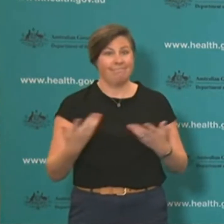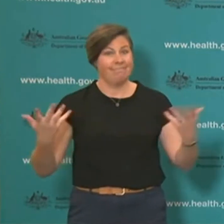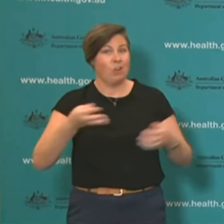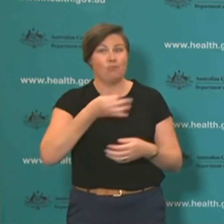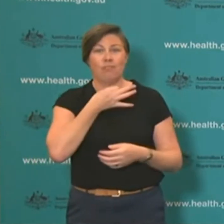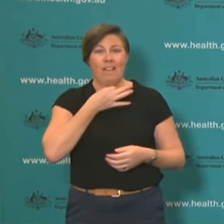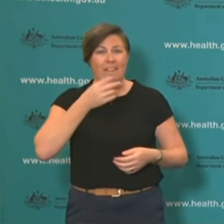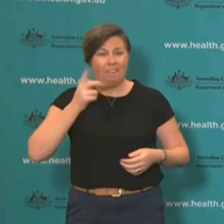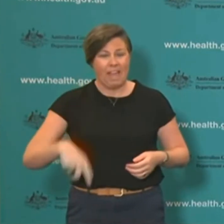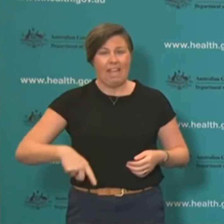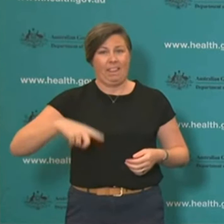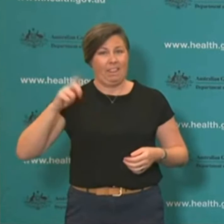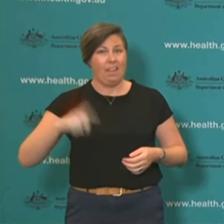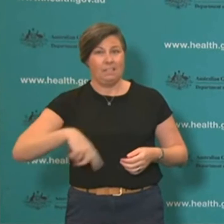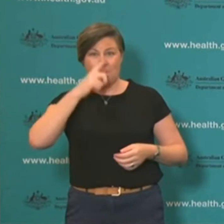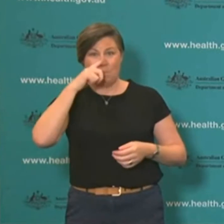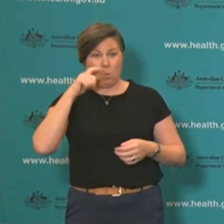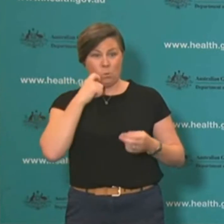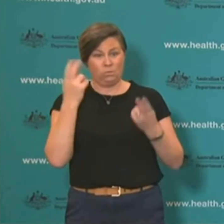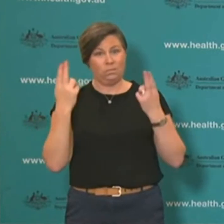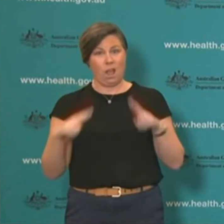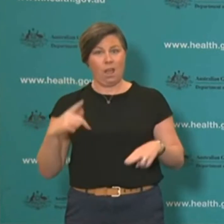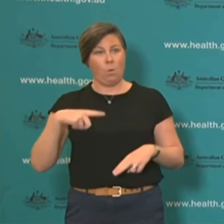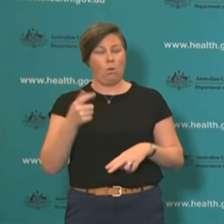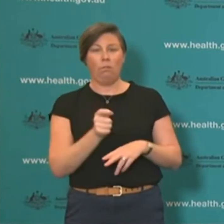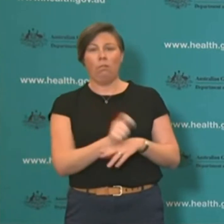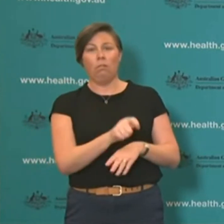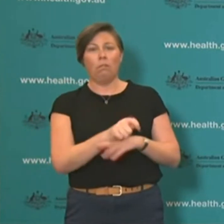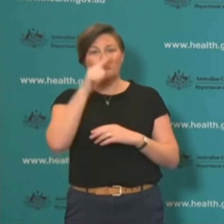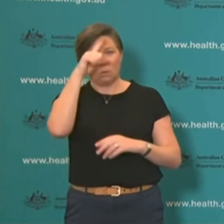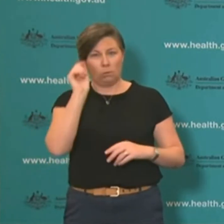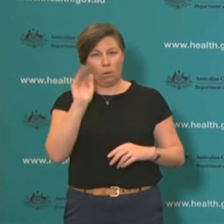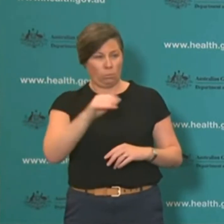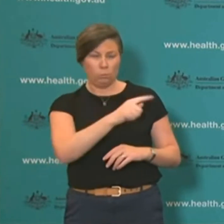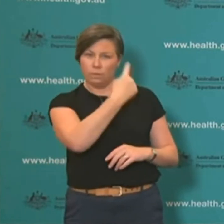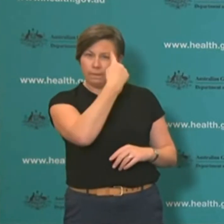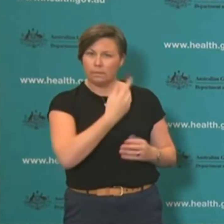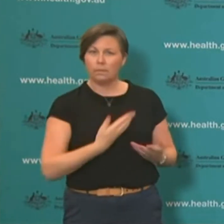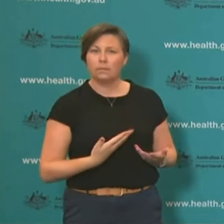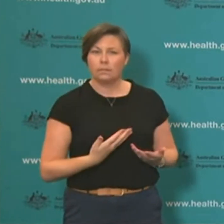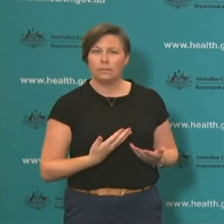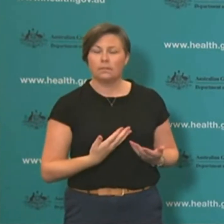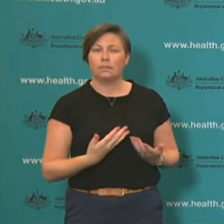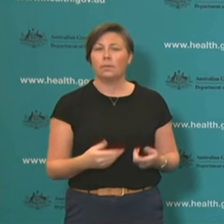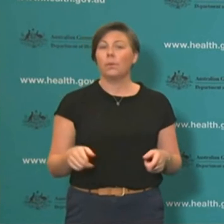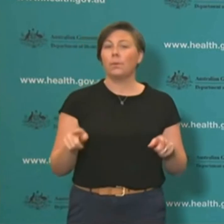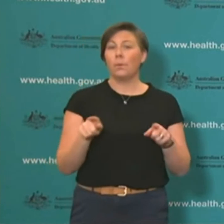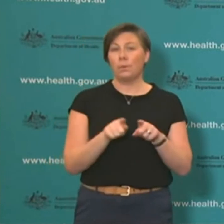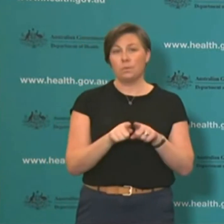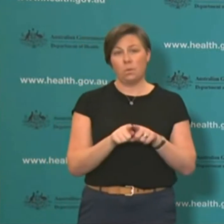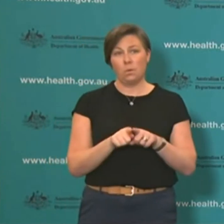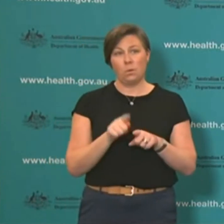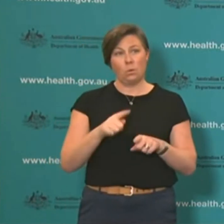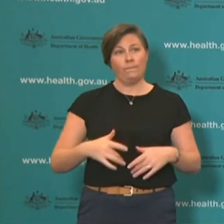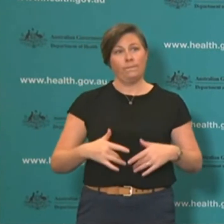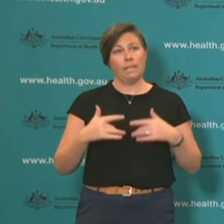of futility towards those in aged care. Would you dispute that? And can you articulate what could have been